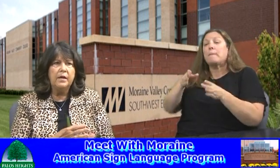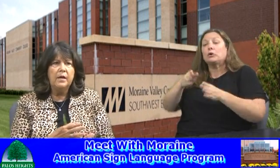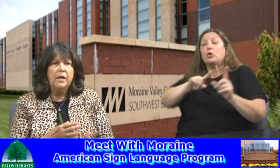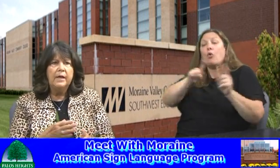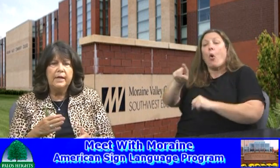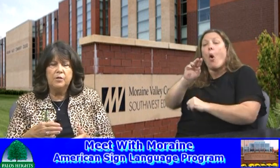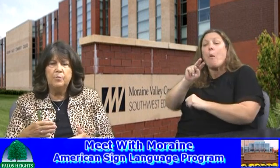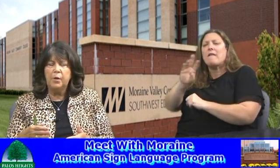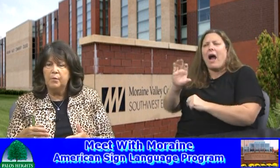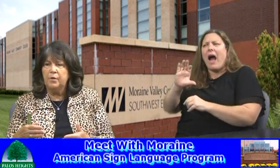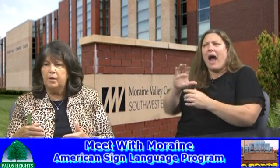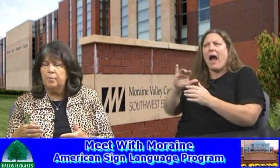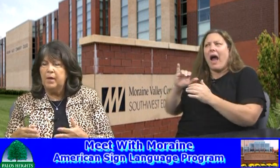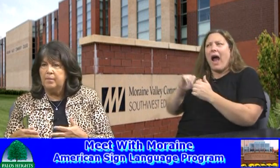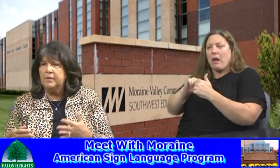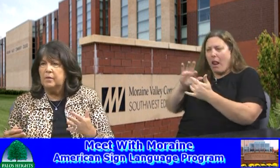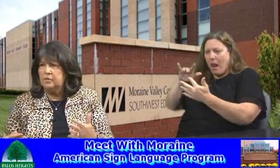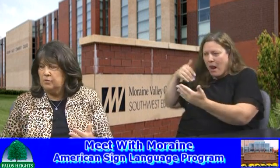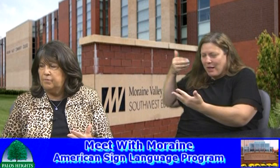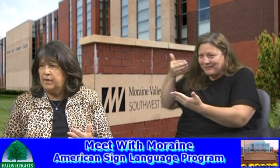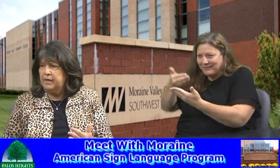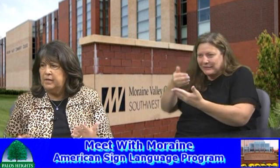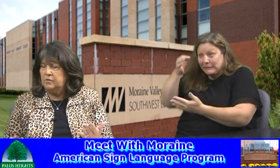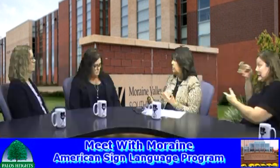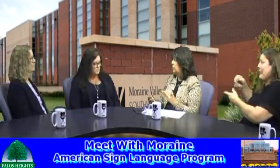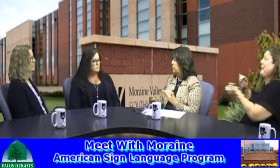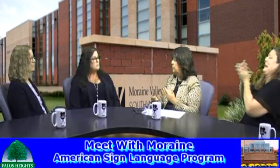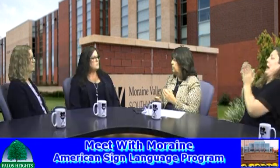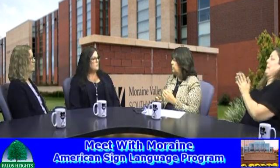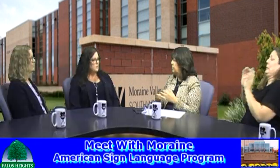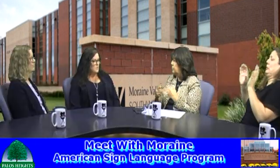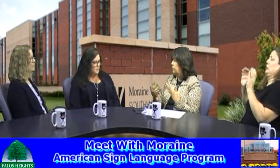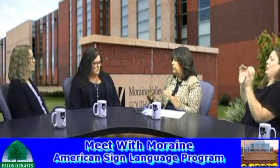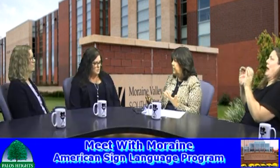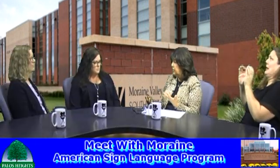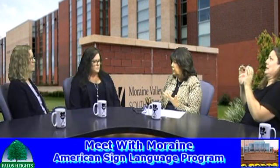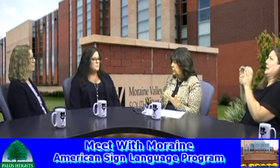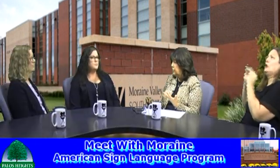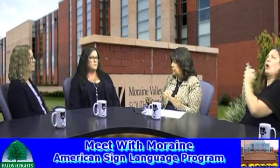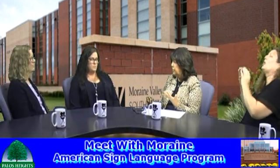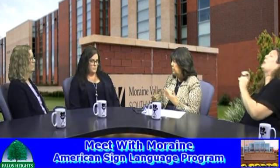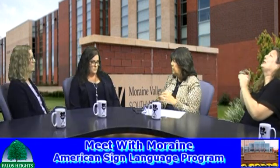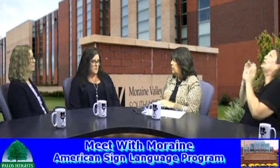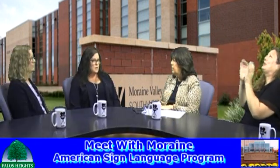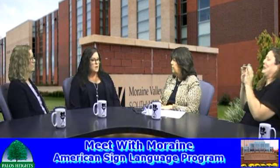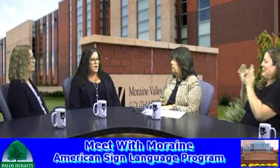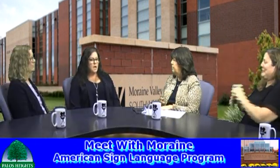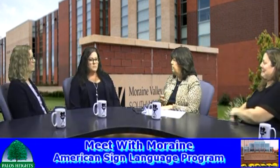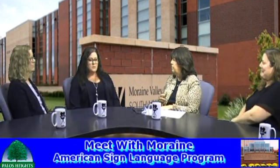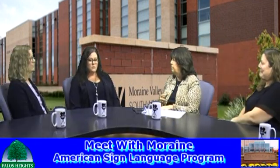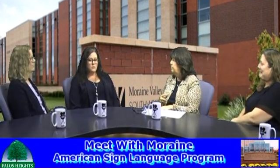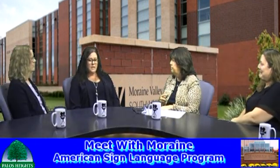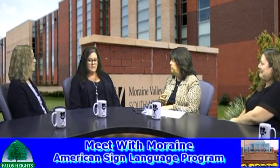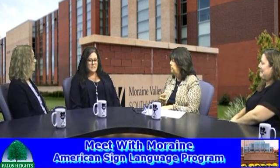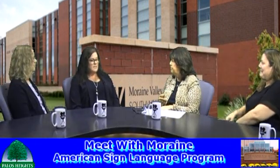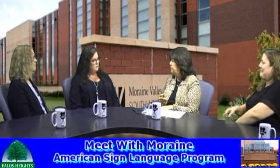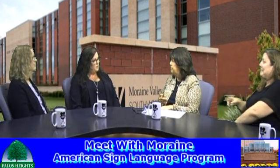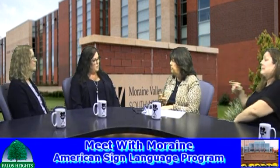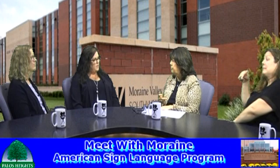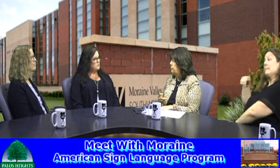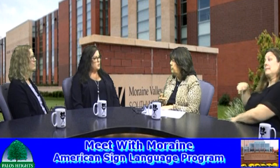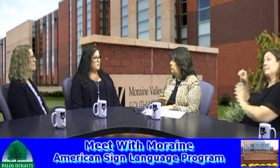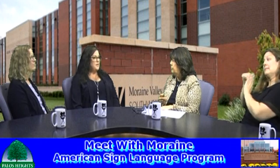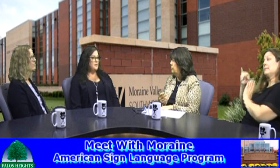Moraine Valley get to the point where they're becoming a certified instructor or a certified interpreter? So in the